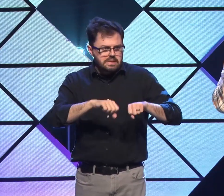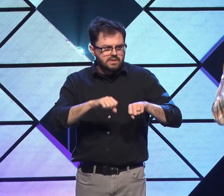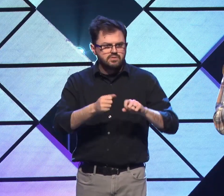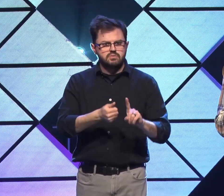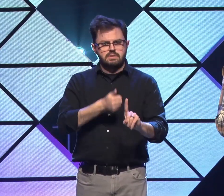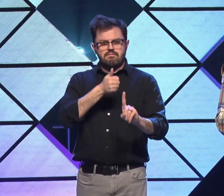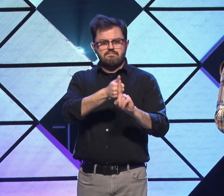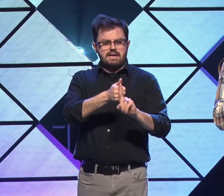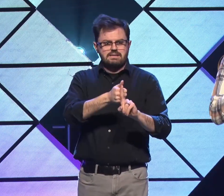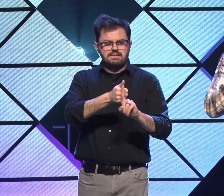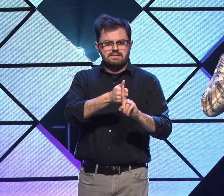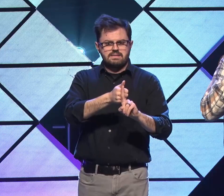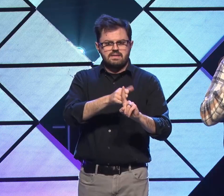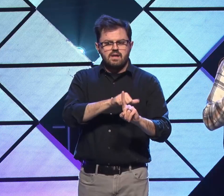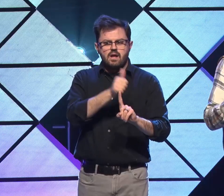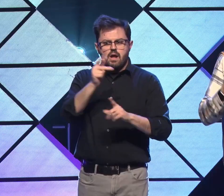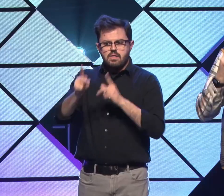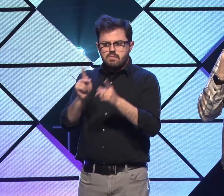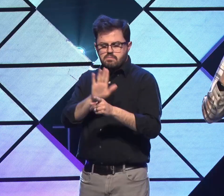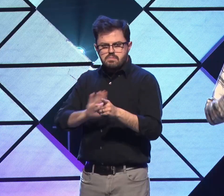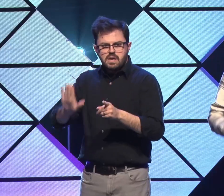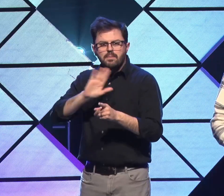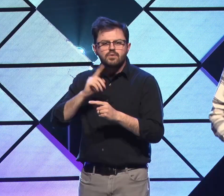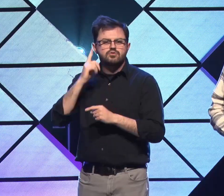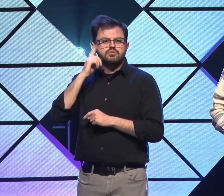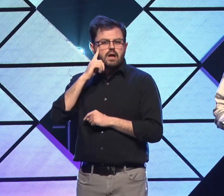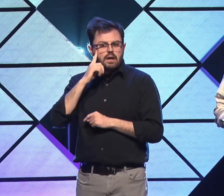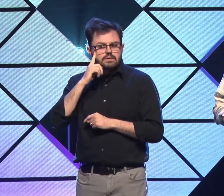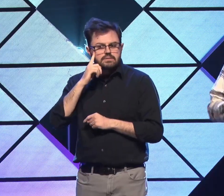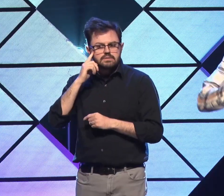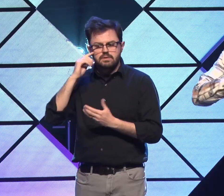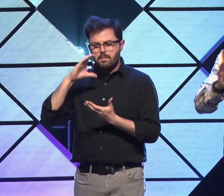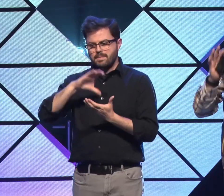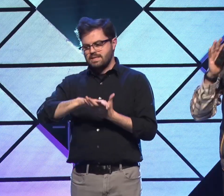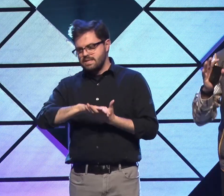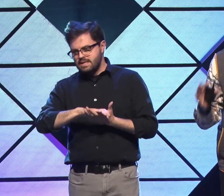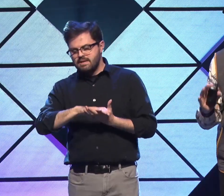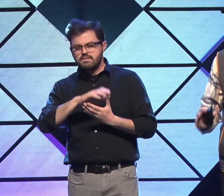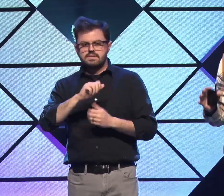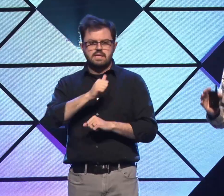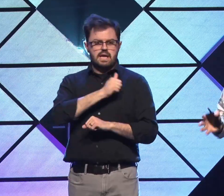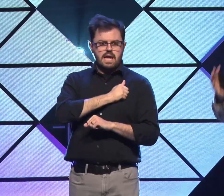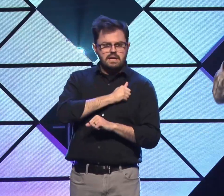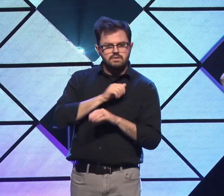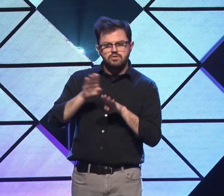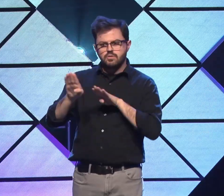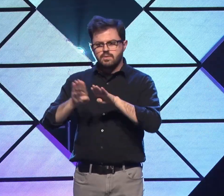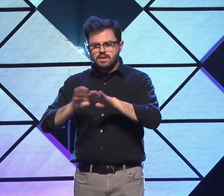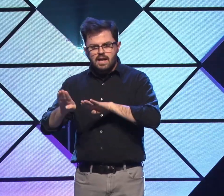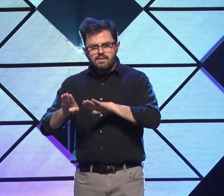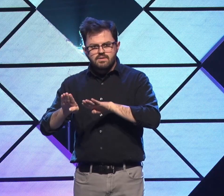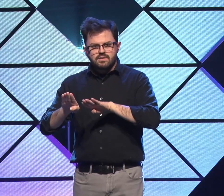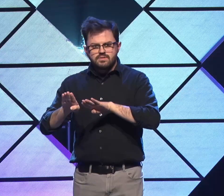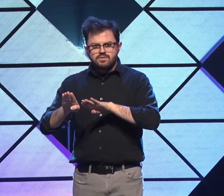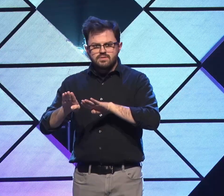affect our thoughts or our beliefs or our behaviors without relying on